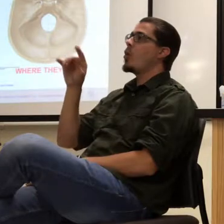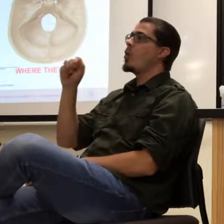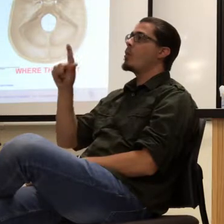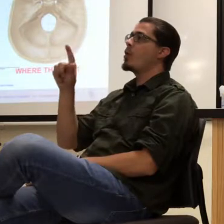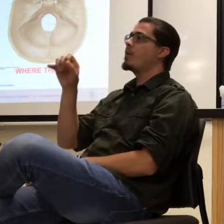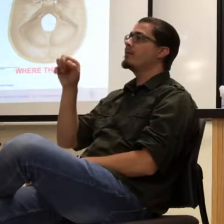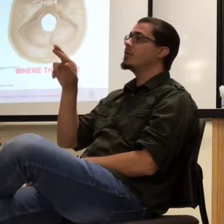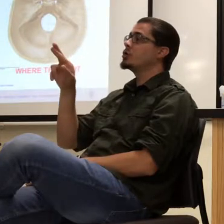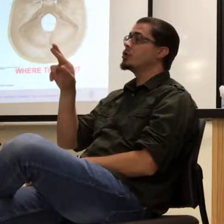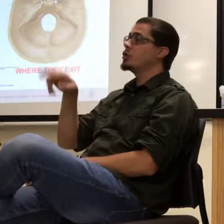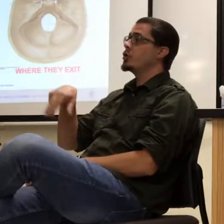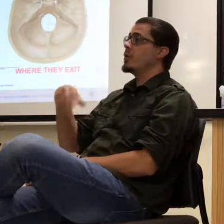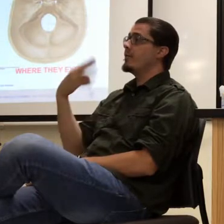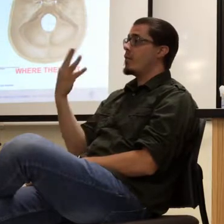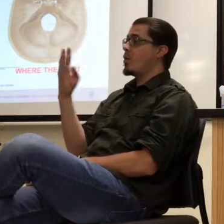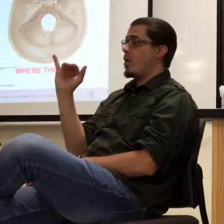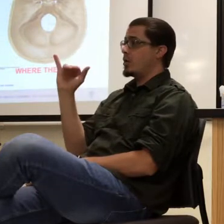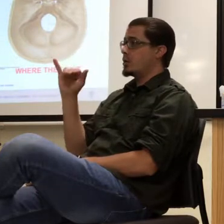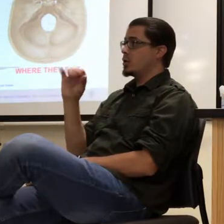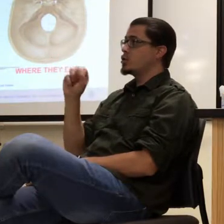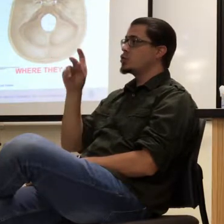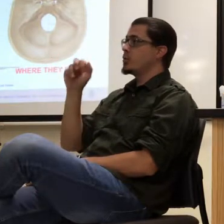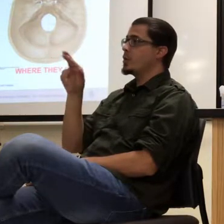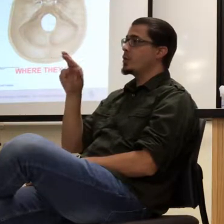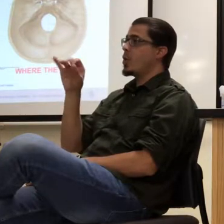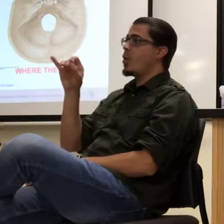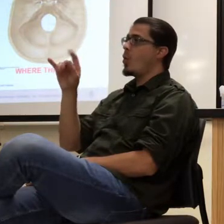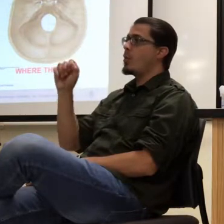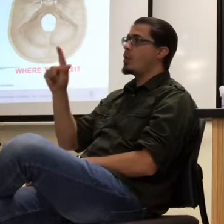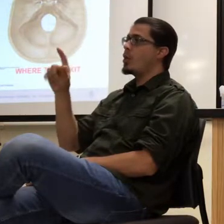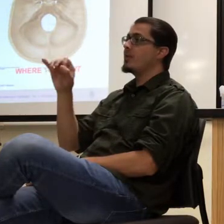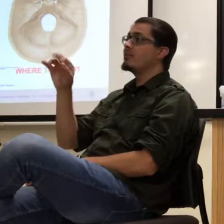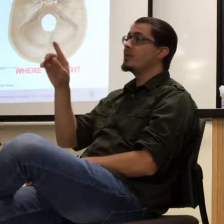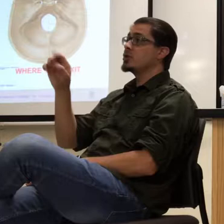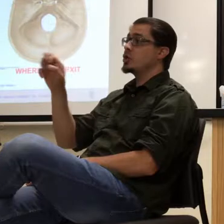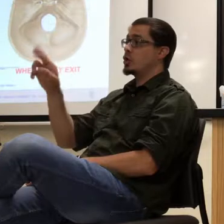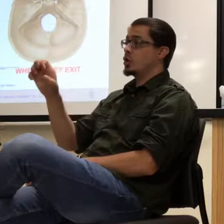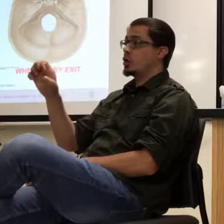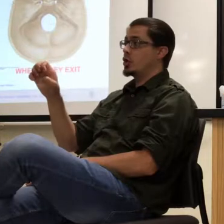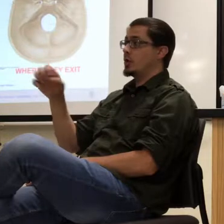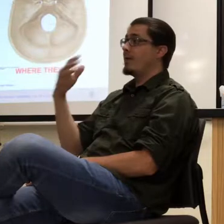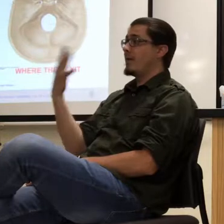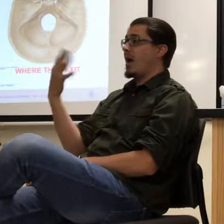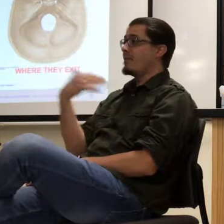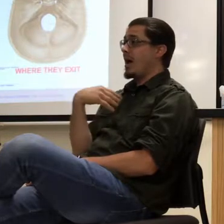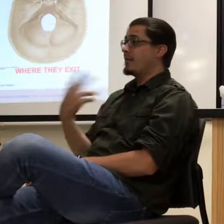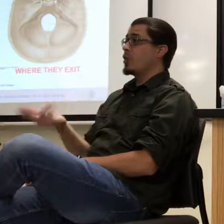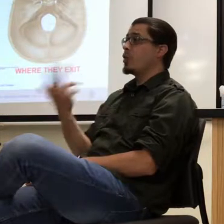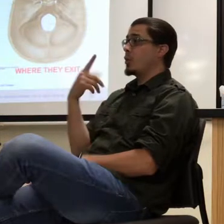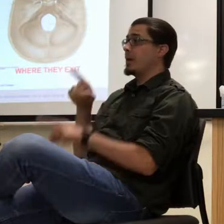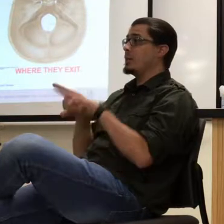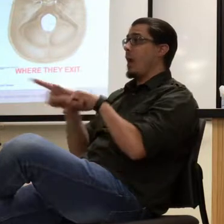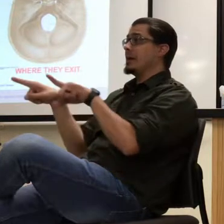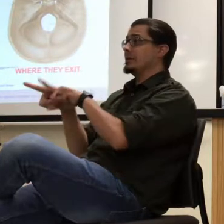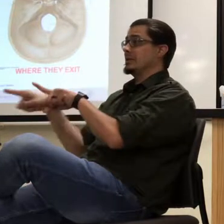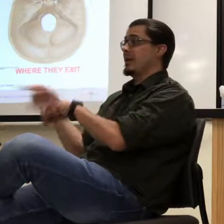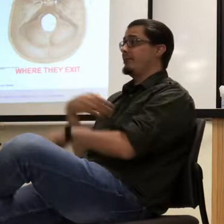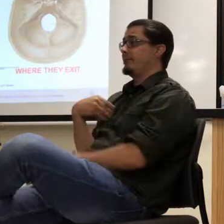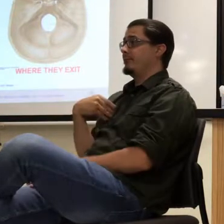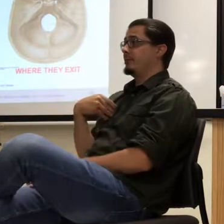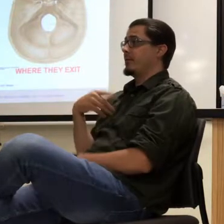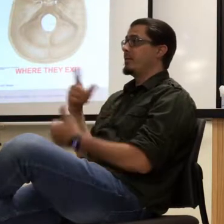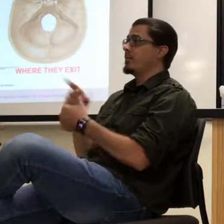4 is trochlear, also exits superior orbital fissure. Cranial nerve 5, it has 3 branches. The first